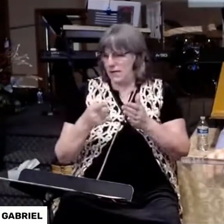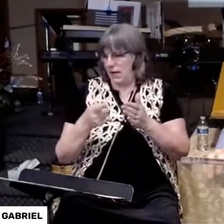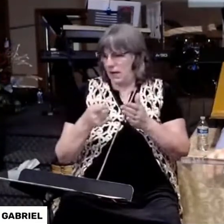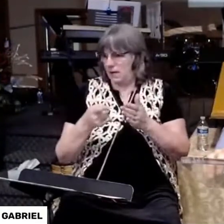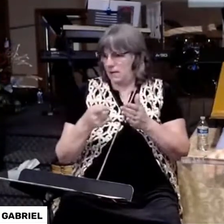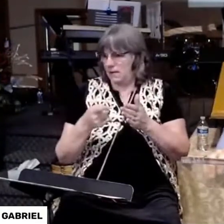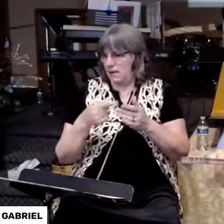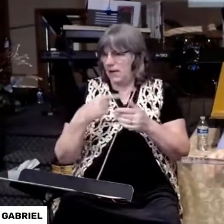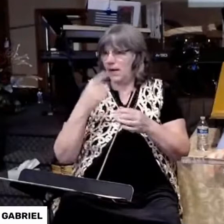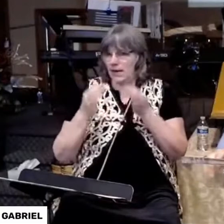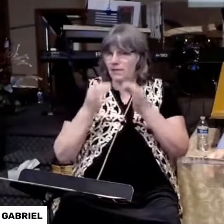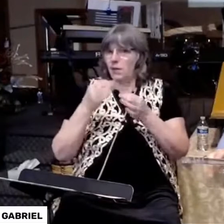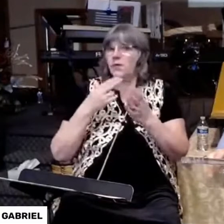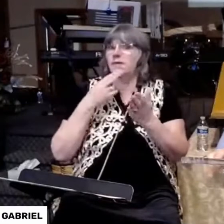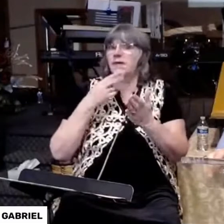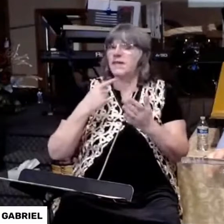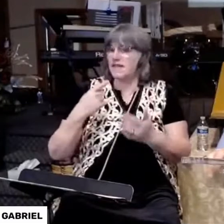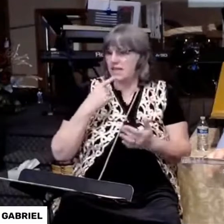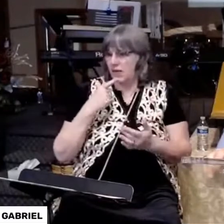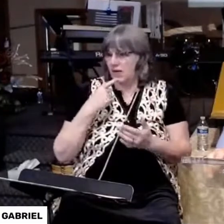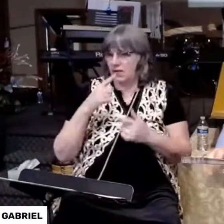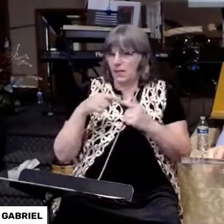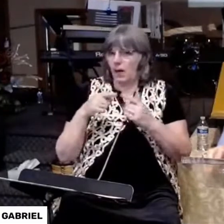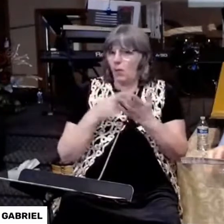and 7.